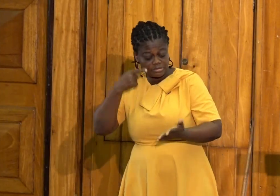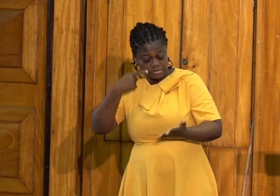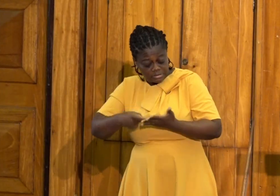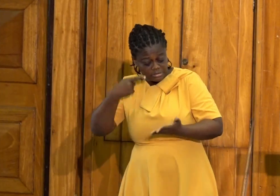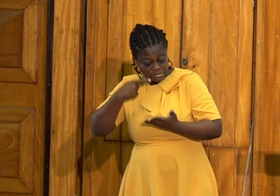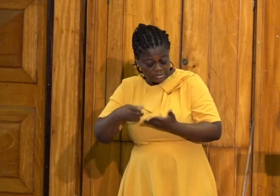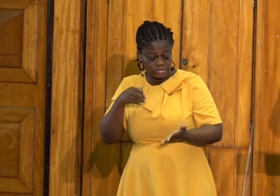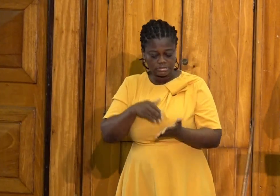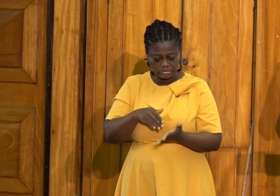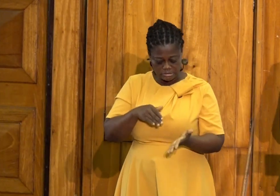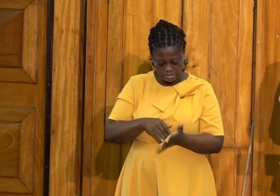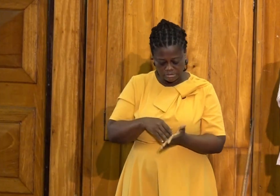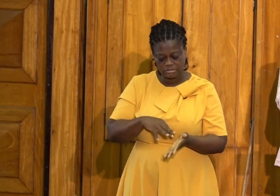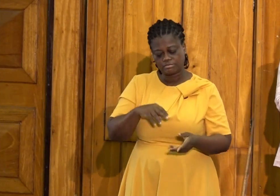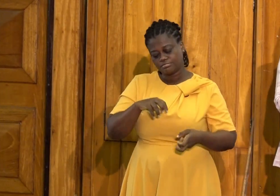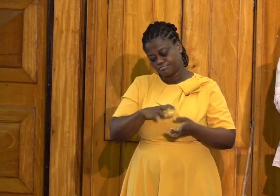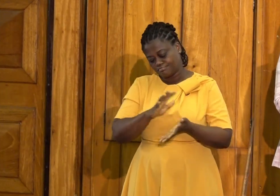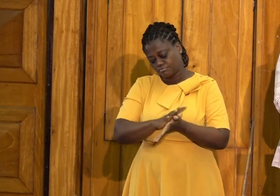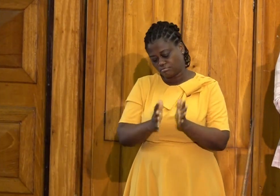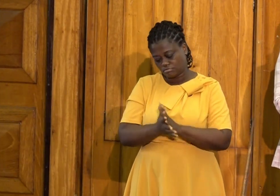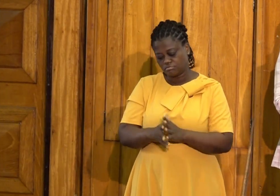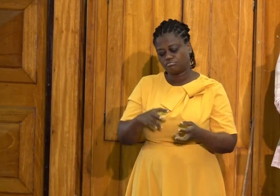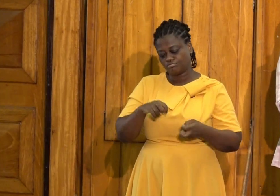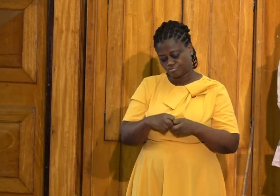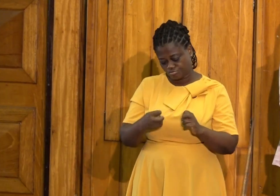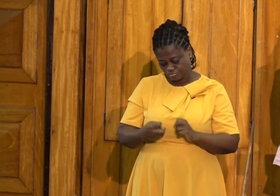critical post-treatment period.